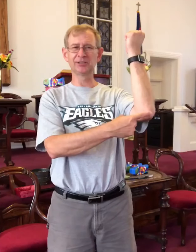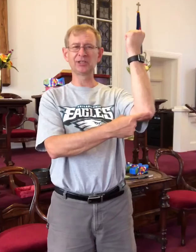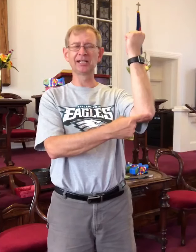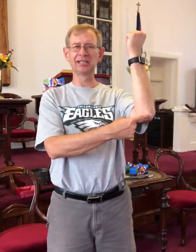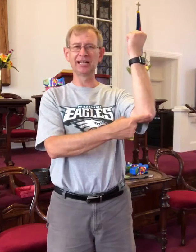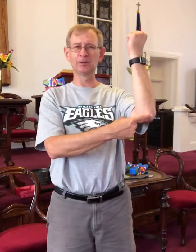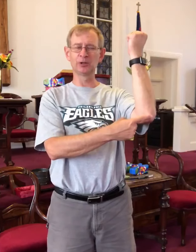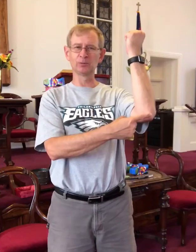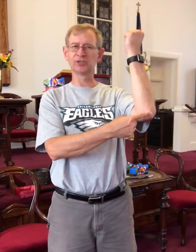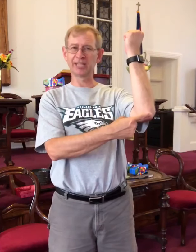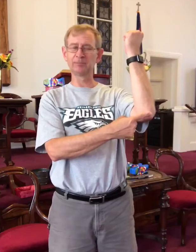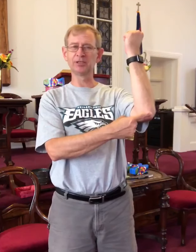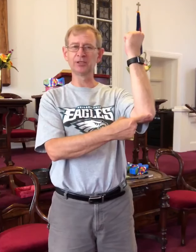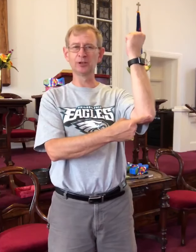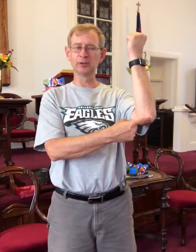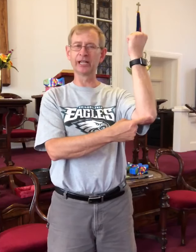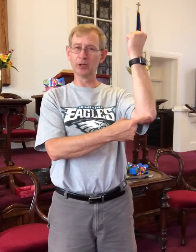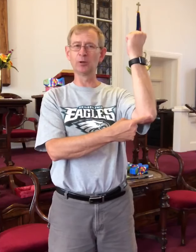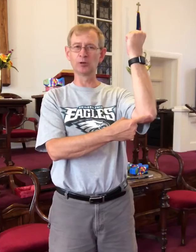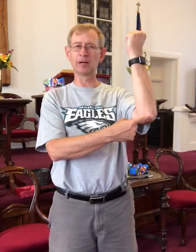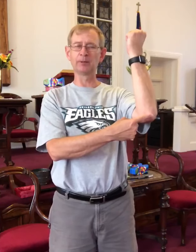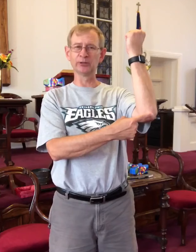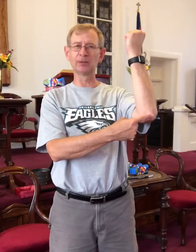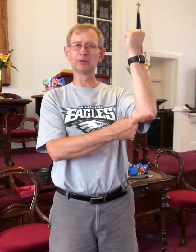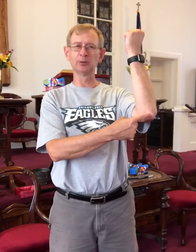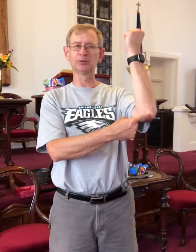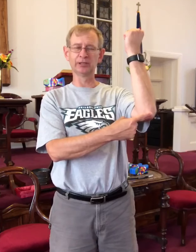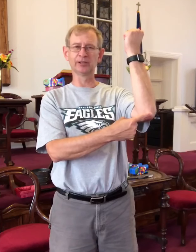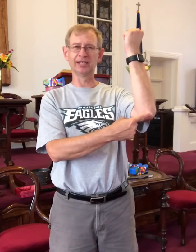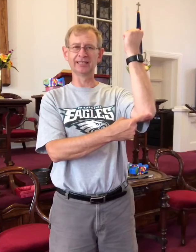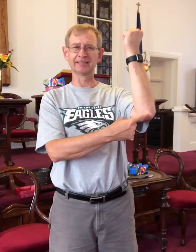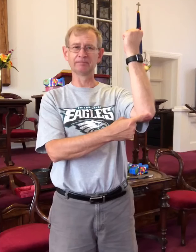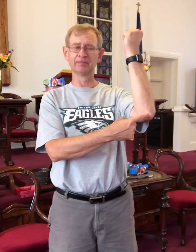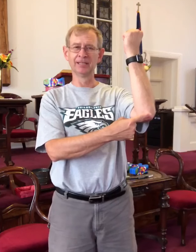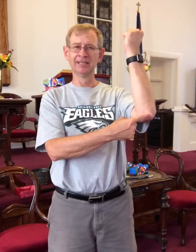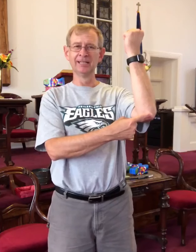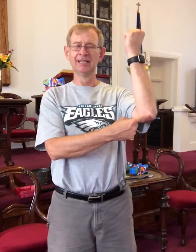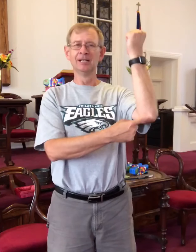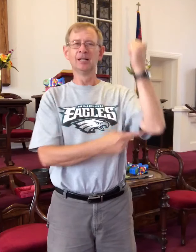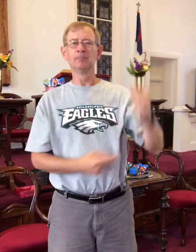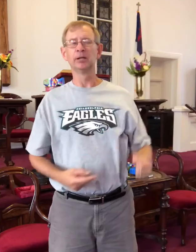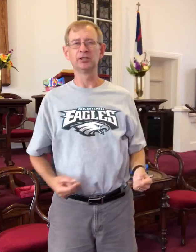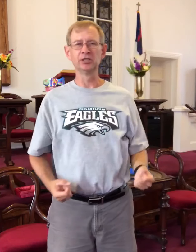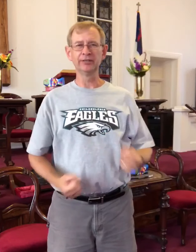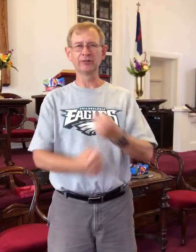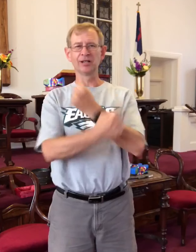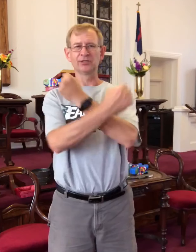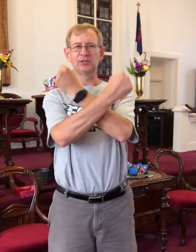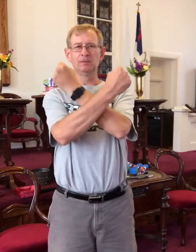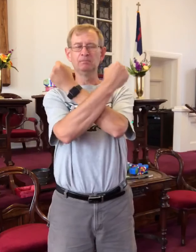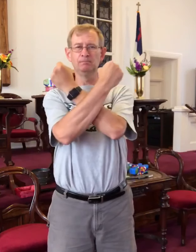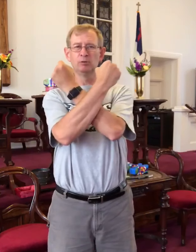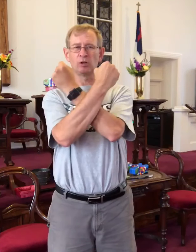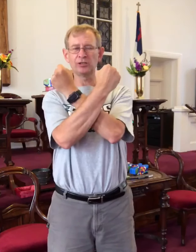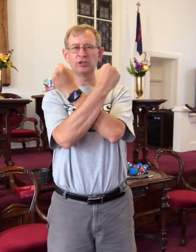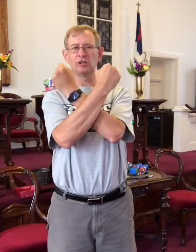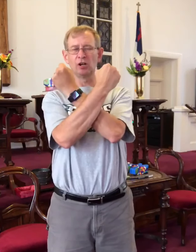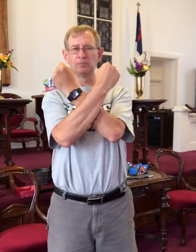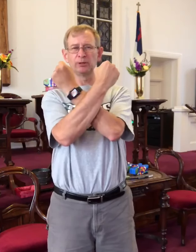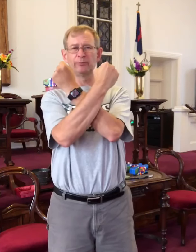sign language was tempted to do an elbow drop on someone who was irritating them. But deliver us. Cross your arms in front